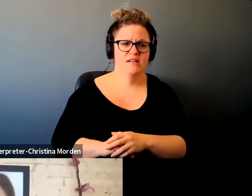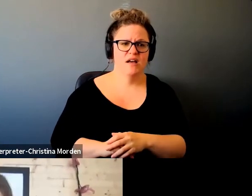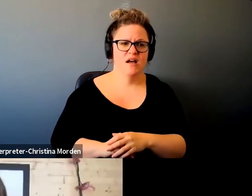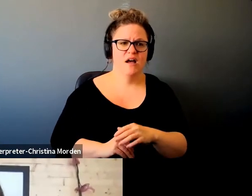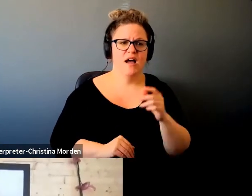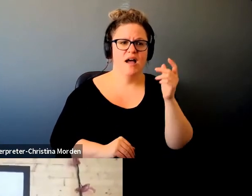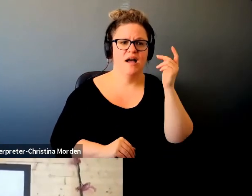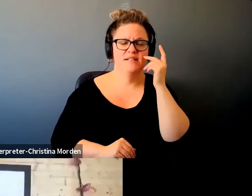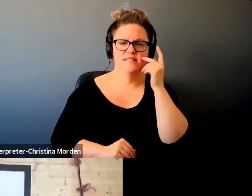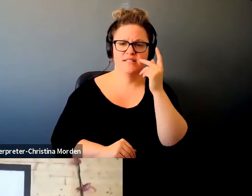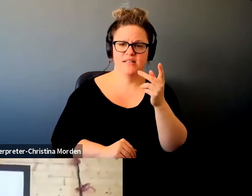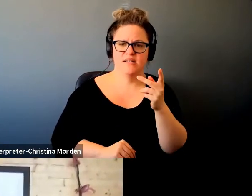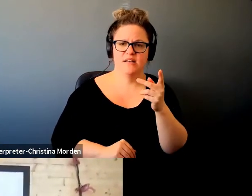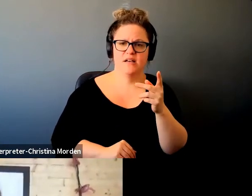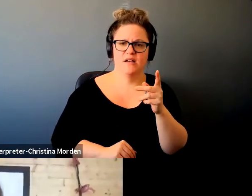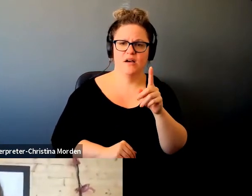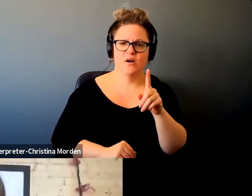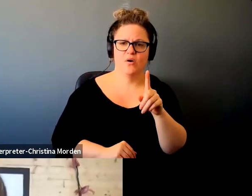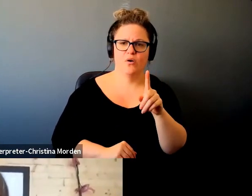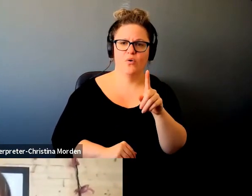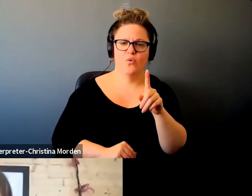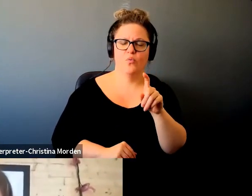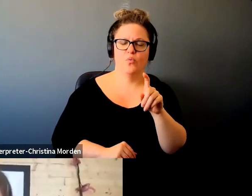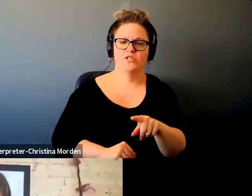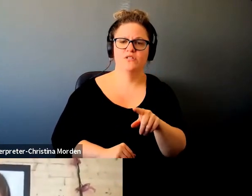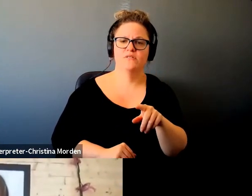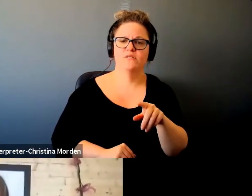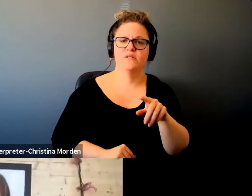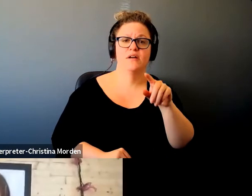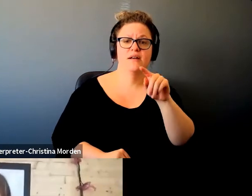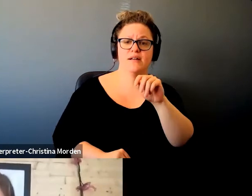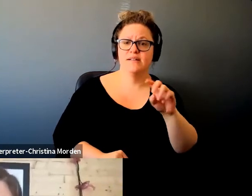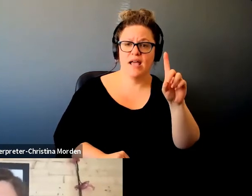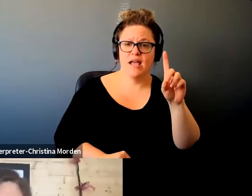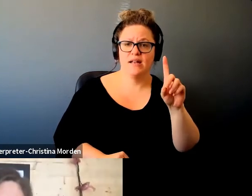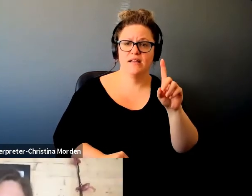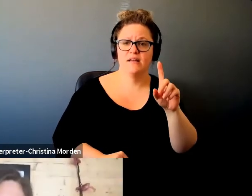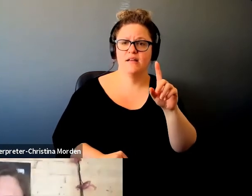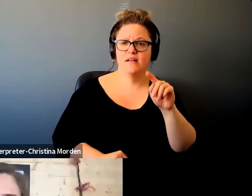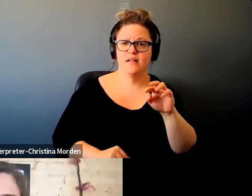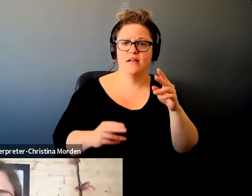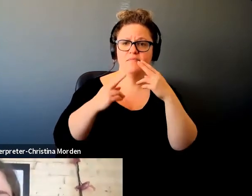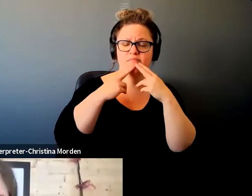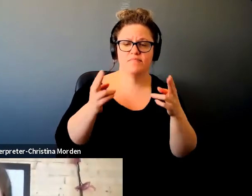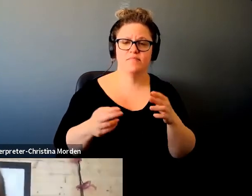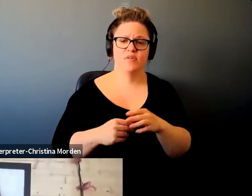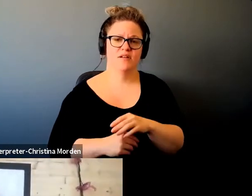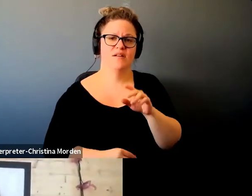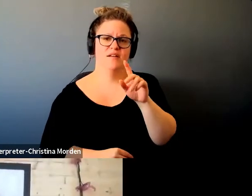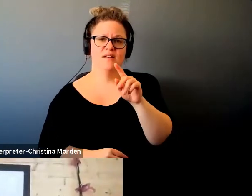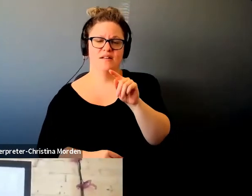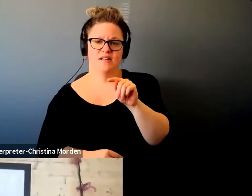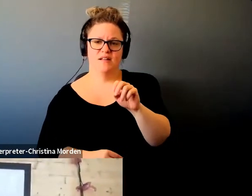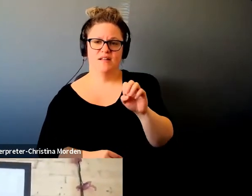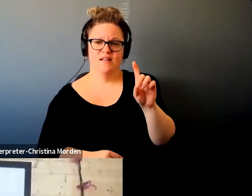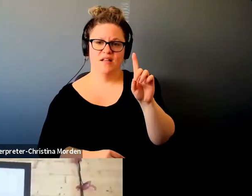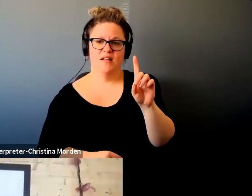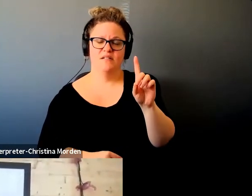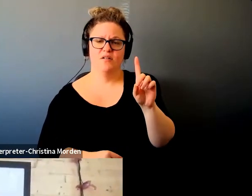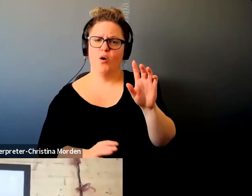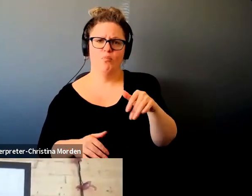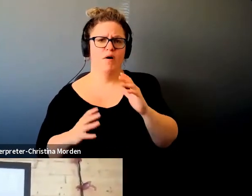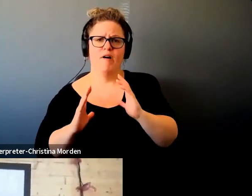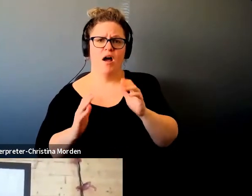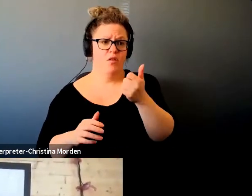now. Oh, I okay. believe it's, oh, Ted, do you want, you I unmute yourself. We'll was do it after. I Go was ahead. gonna as well. No, but somebody else came before me, so that's